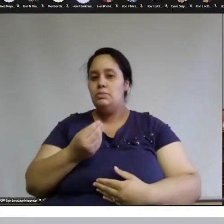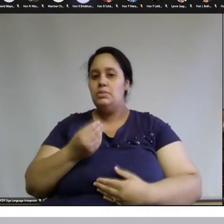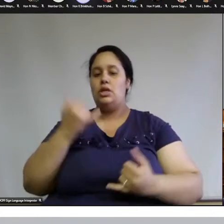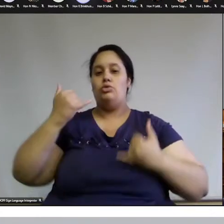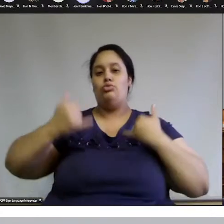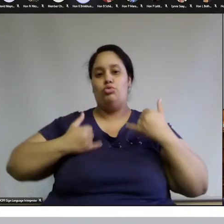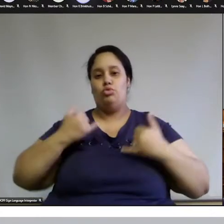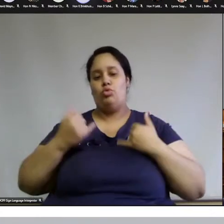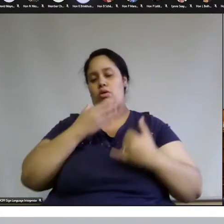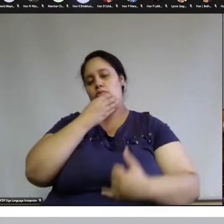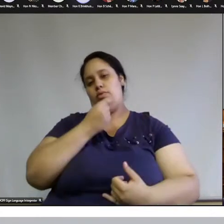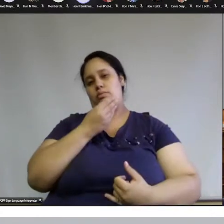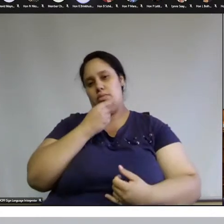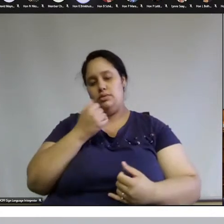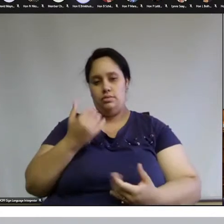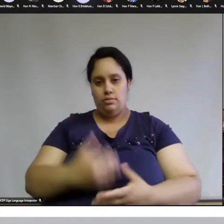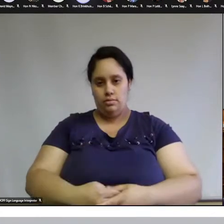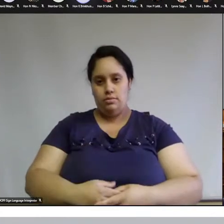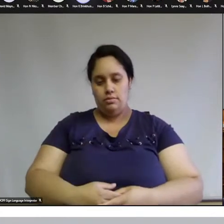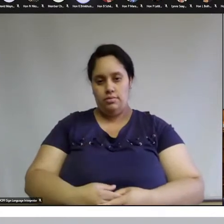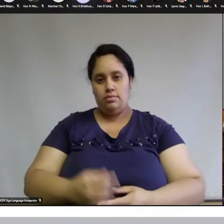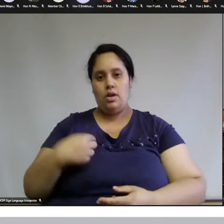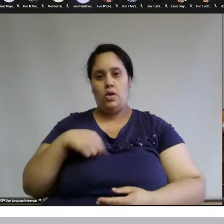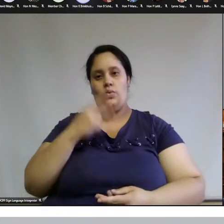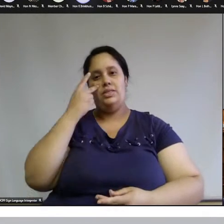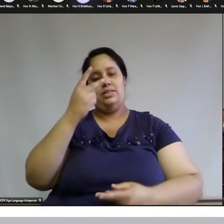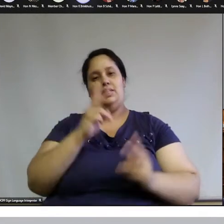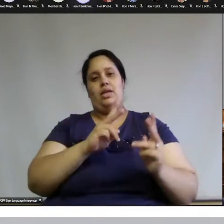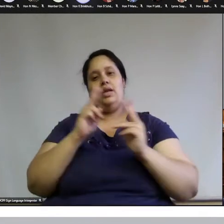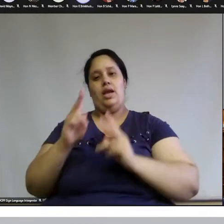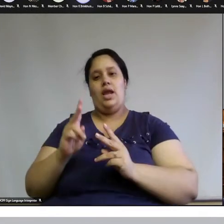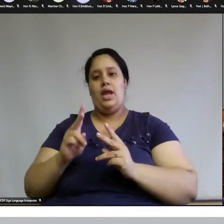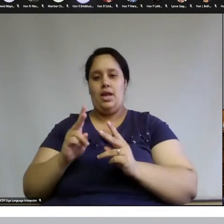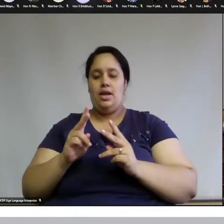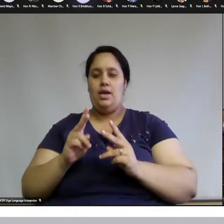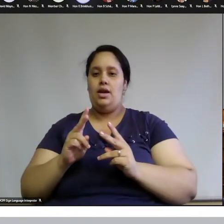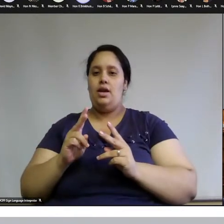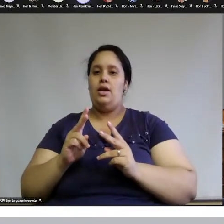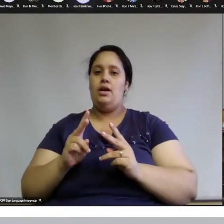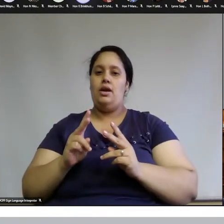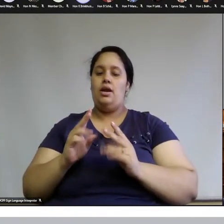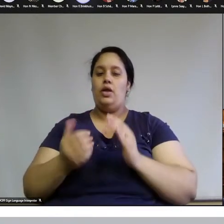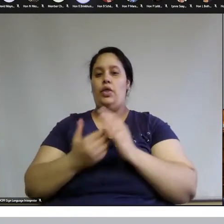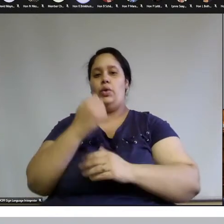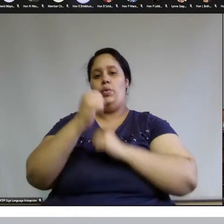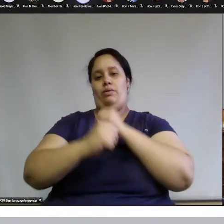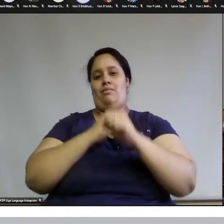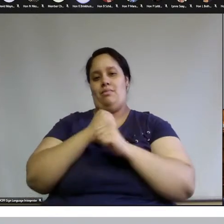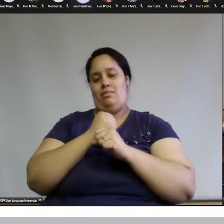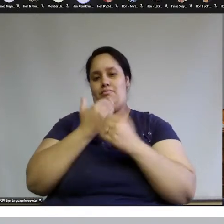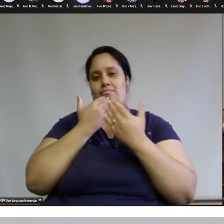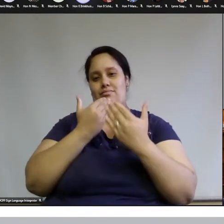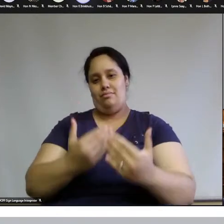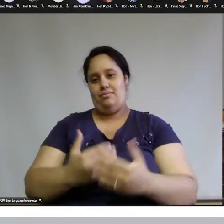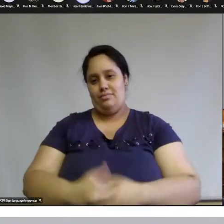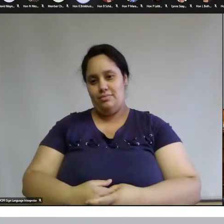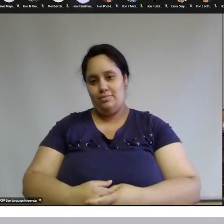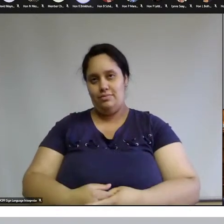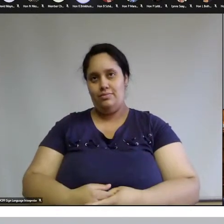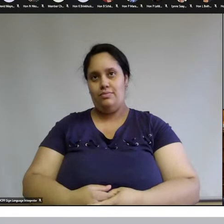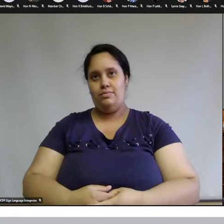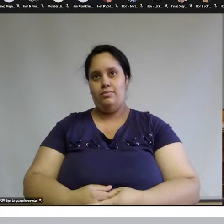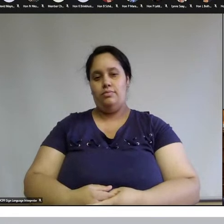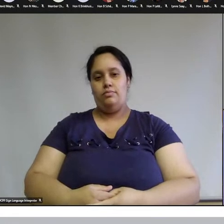joyous Christmas, and may we see each other again in the coming year, next year. Thank you very much,